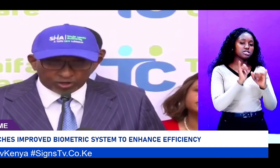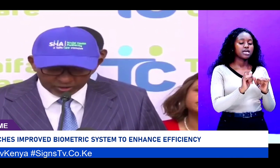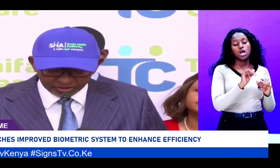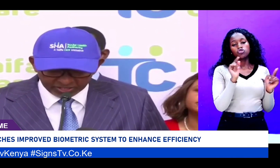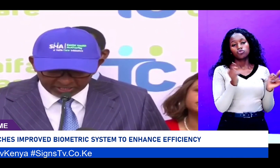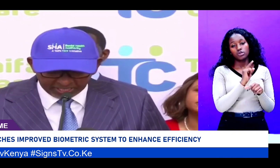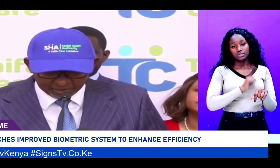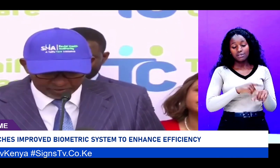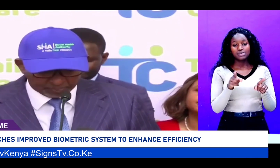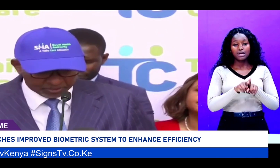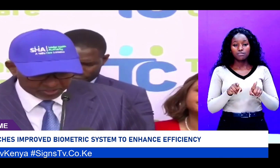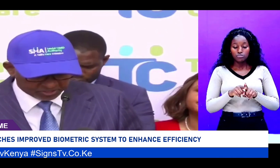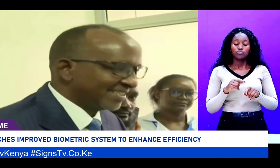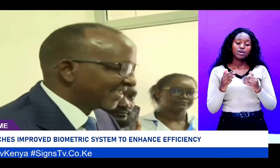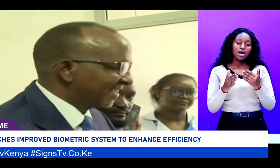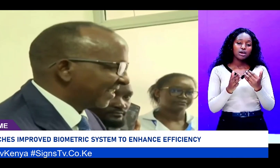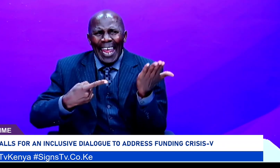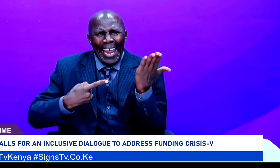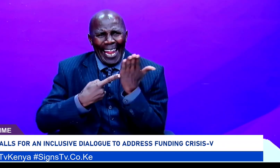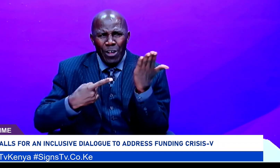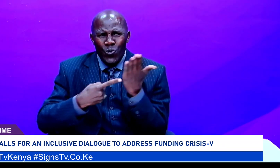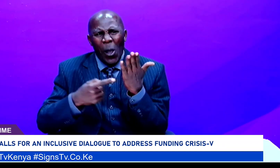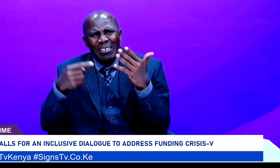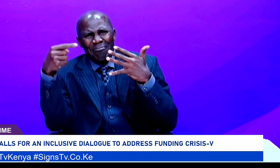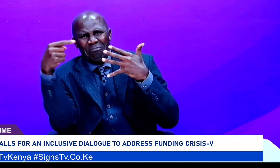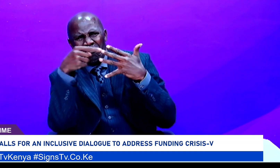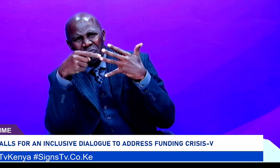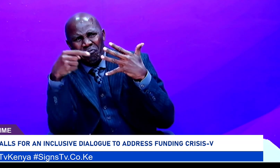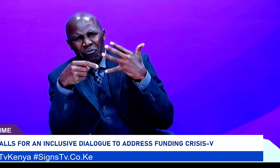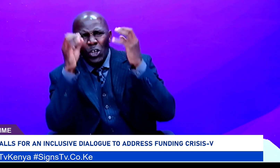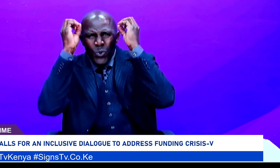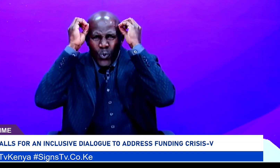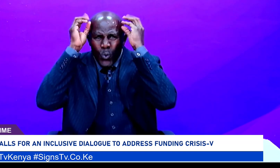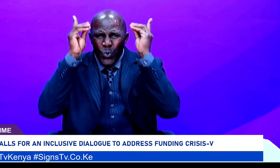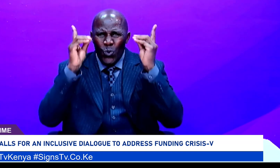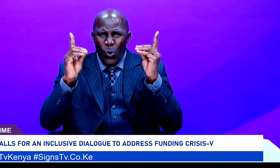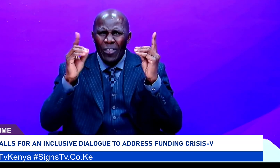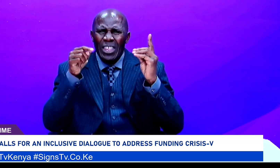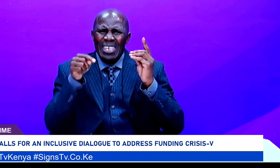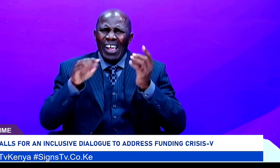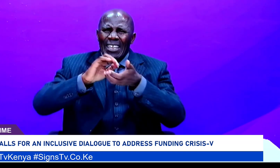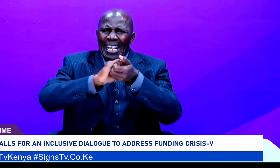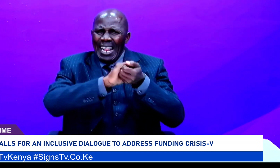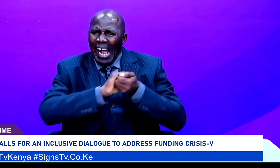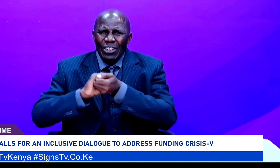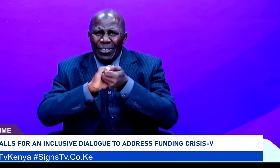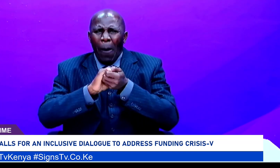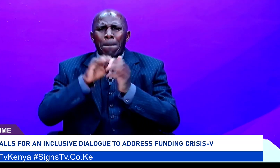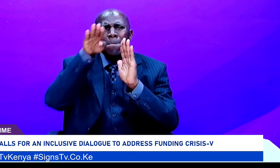more on the care of our patients. That is calling for all inclusive dialogue